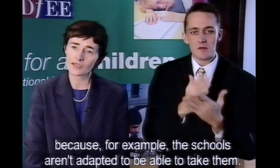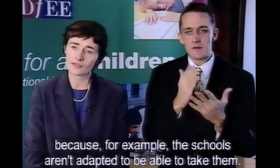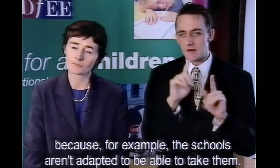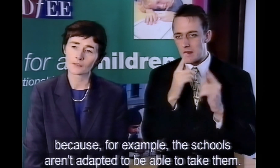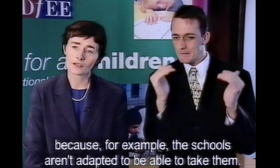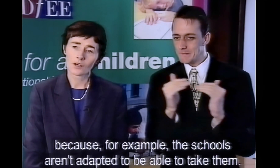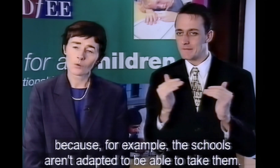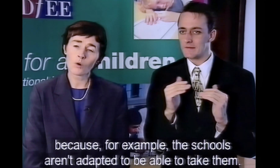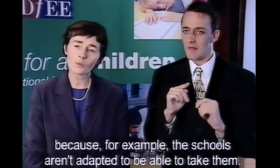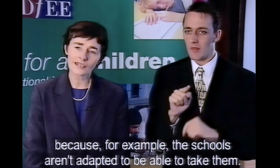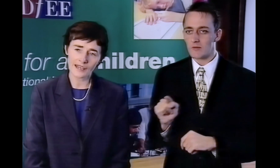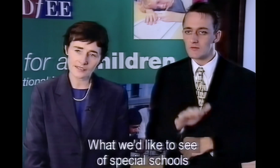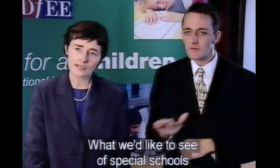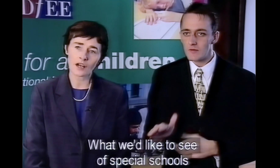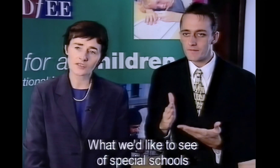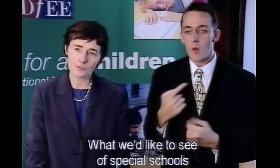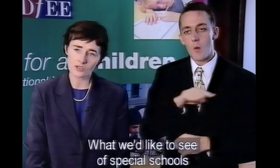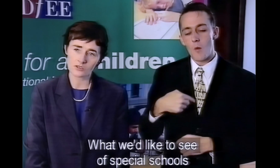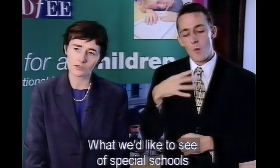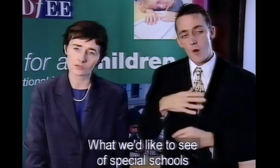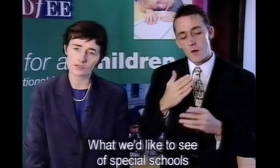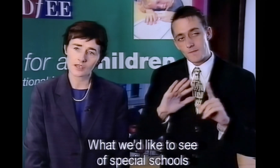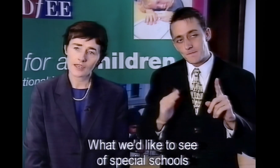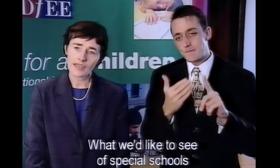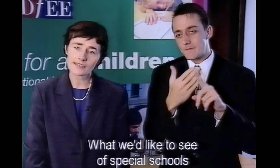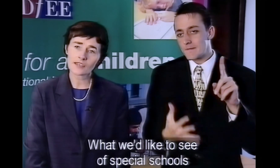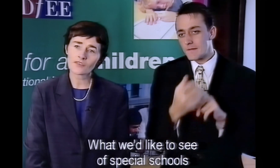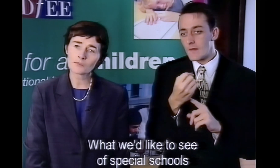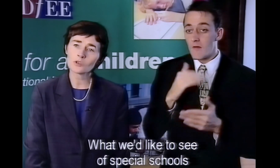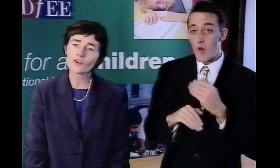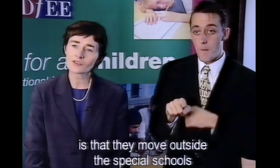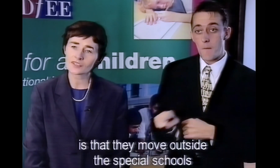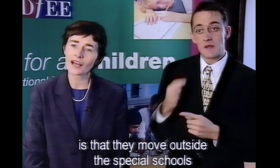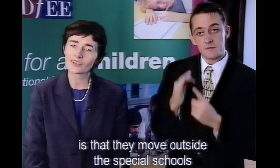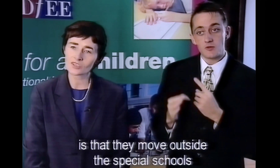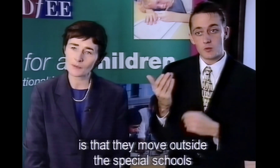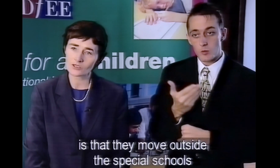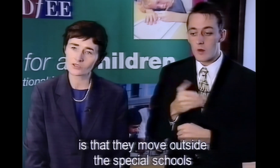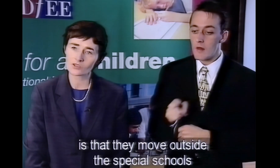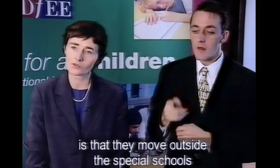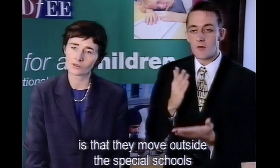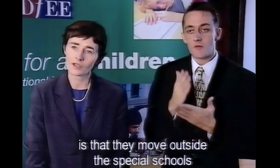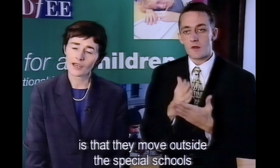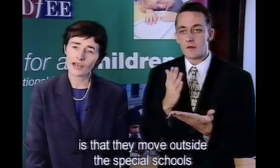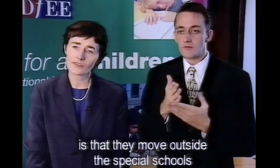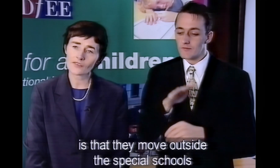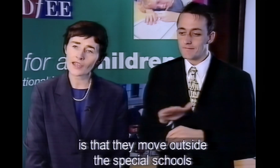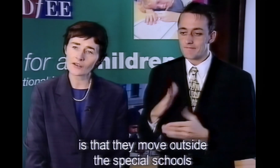them. What we'd like to see of special schools is that they move outside the special school and that they have a